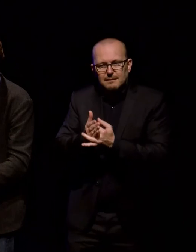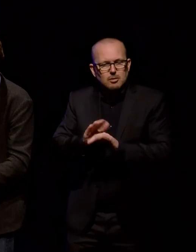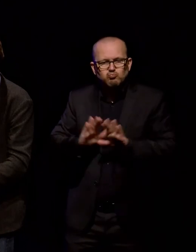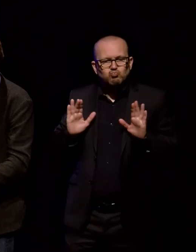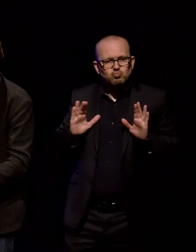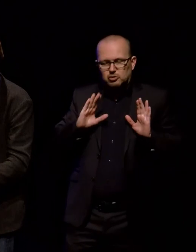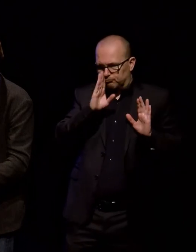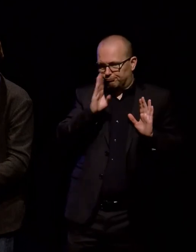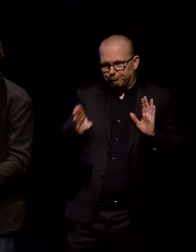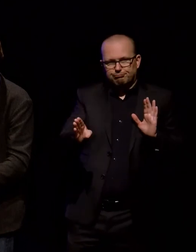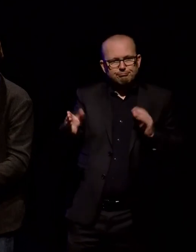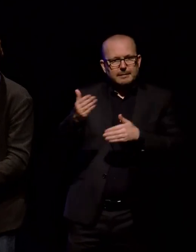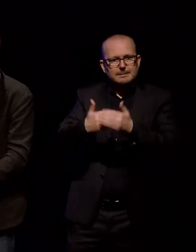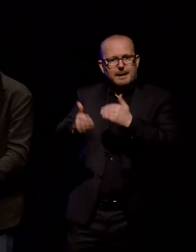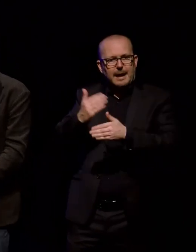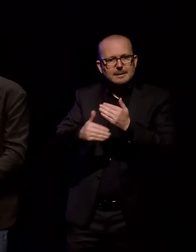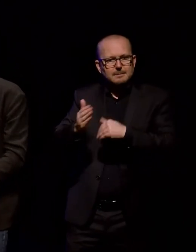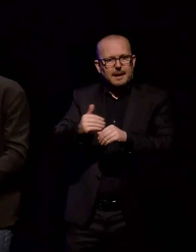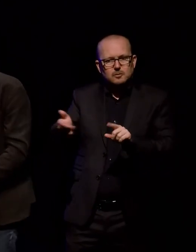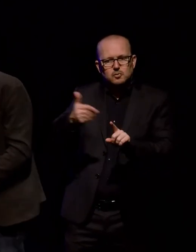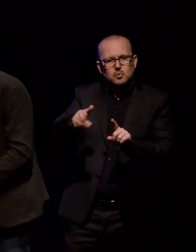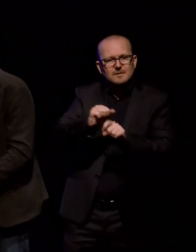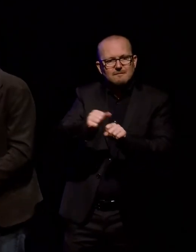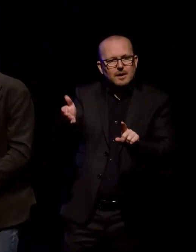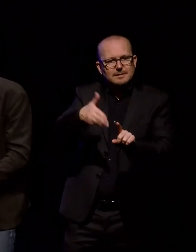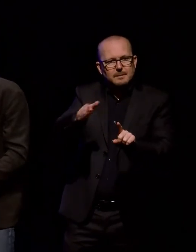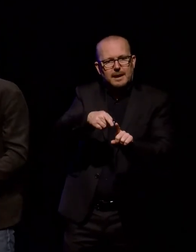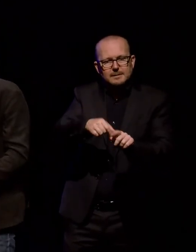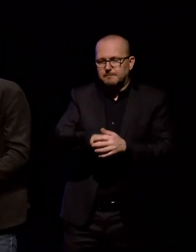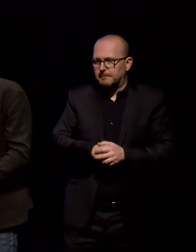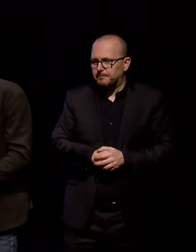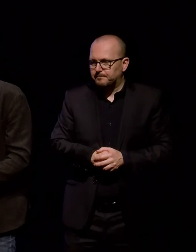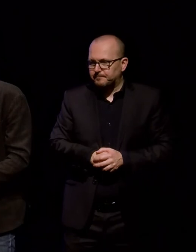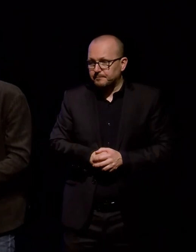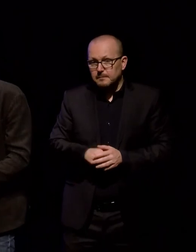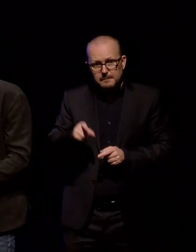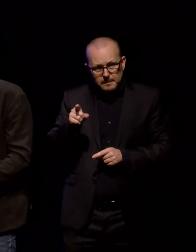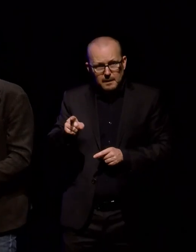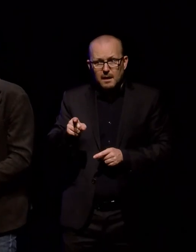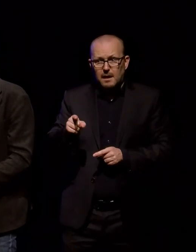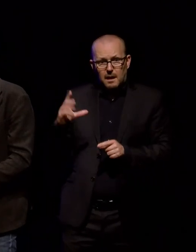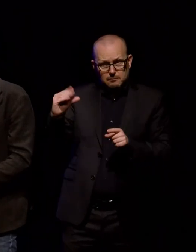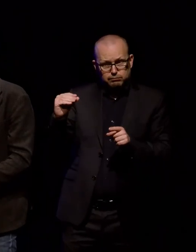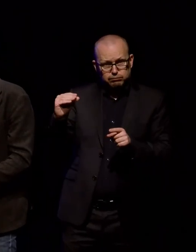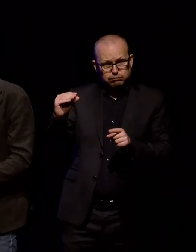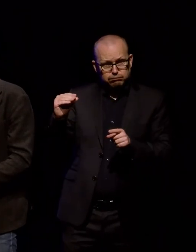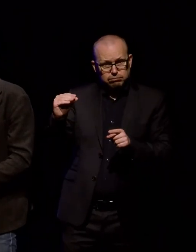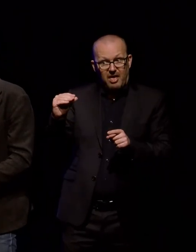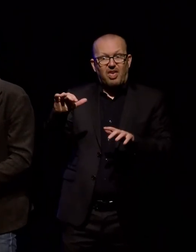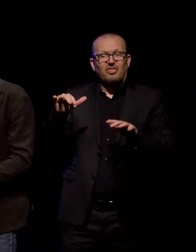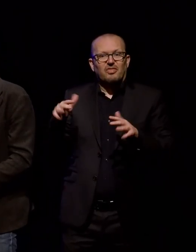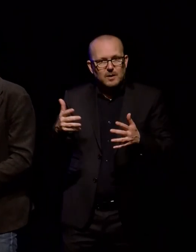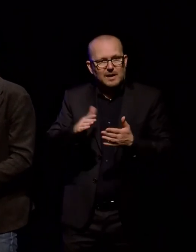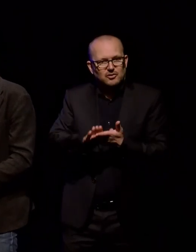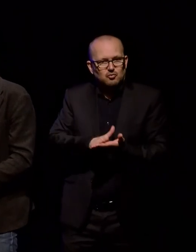explaining his life's work and artwork to his friend. The process of translating that was joyously complex,